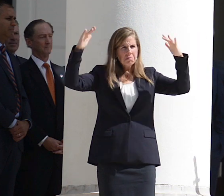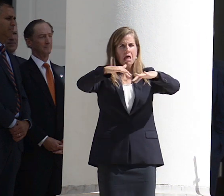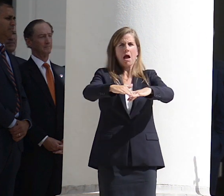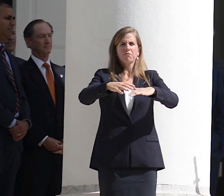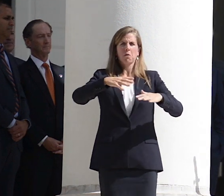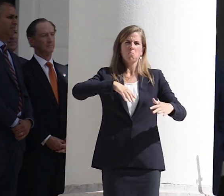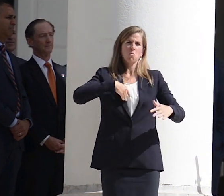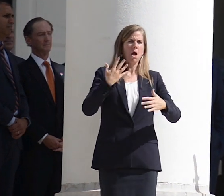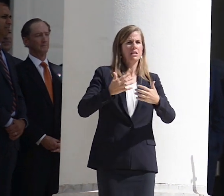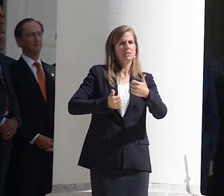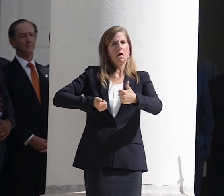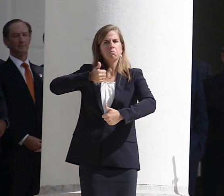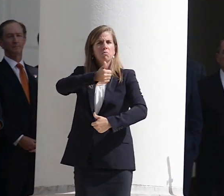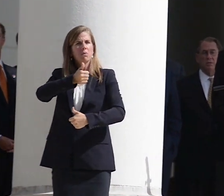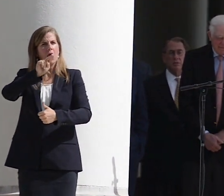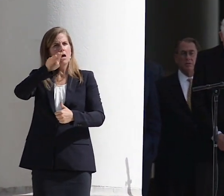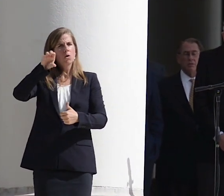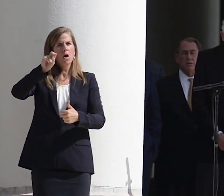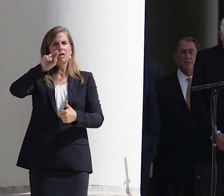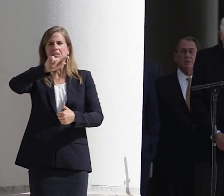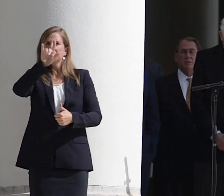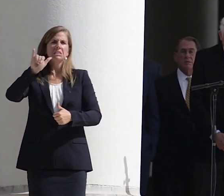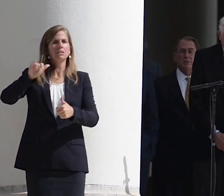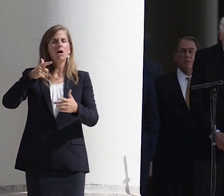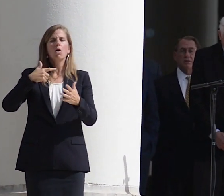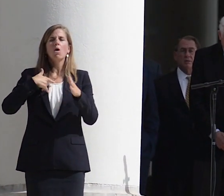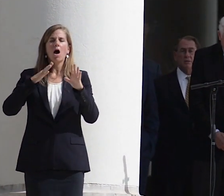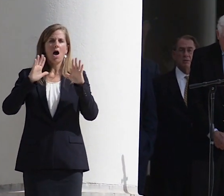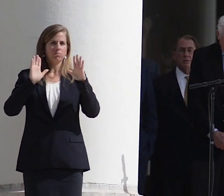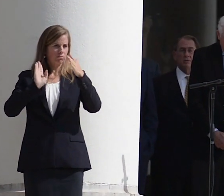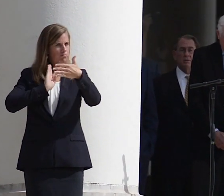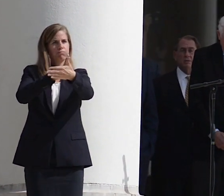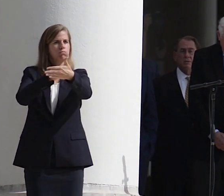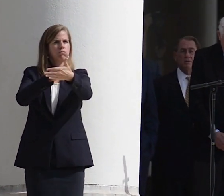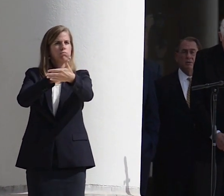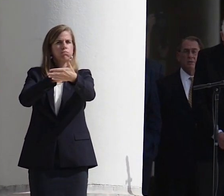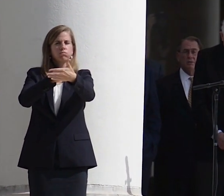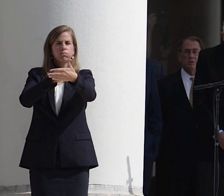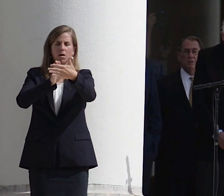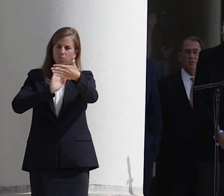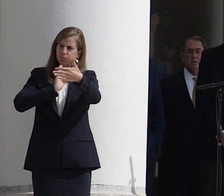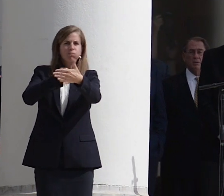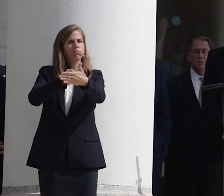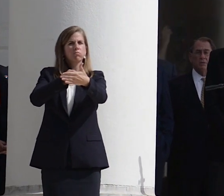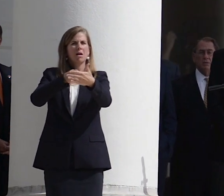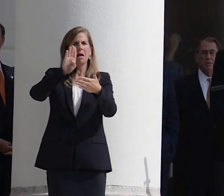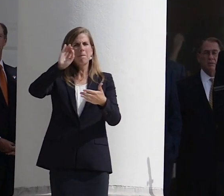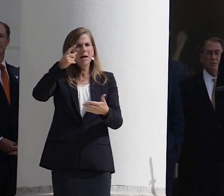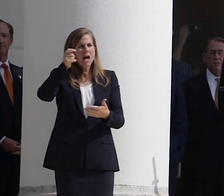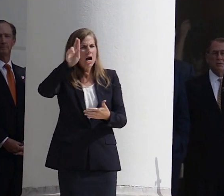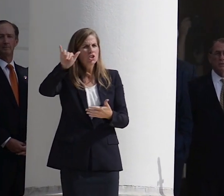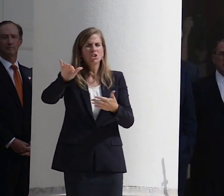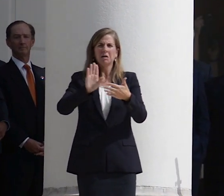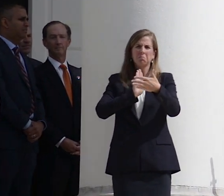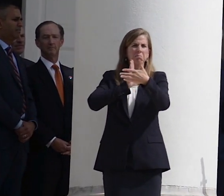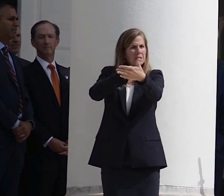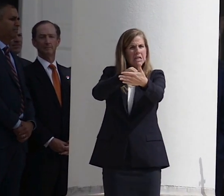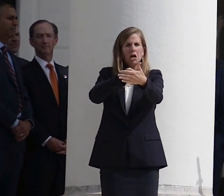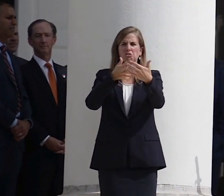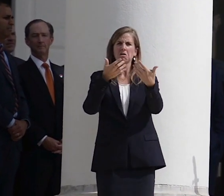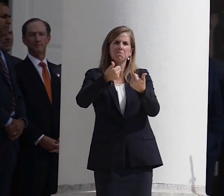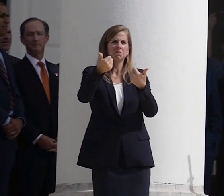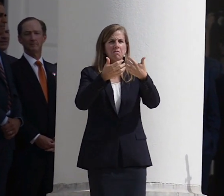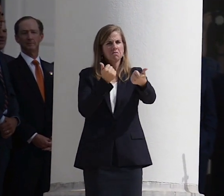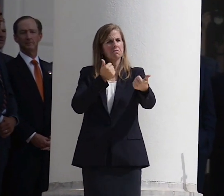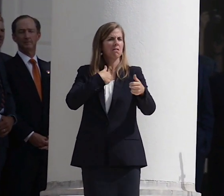And I join those who have condemned this violent display of hatred. But condemning bigotry and anti-Semitism and racism